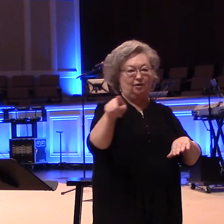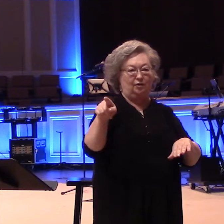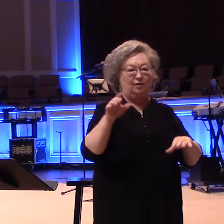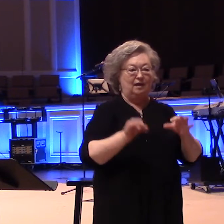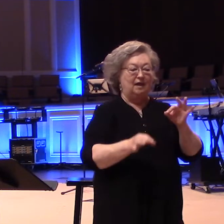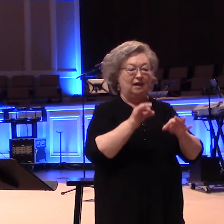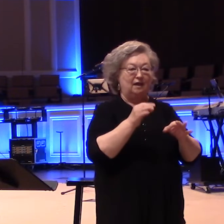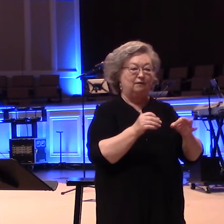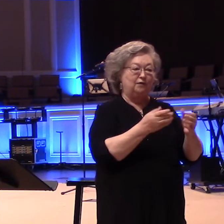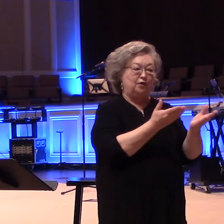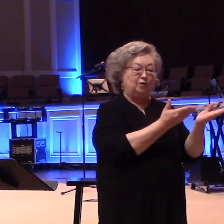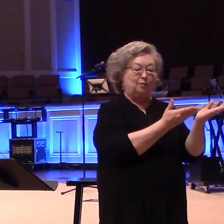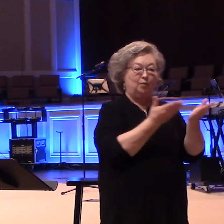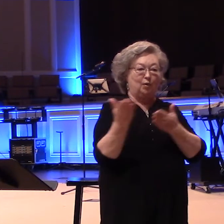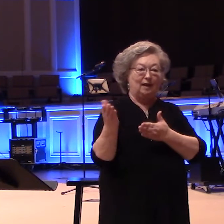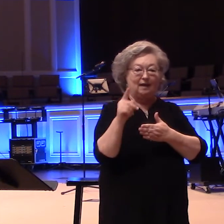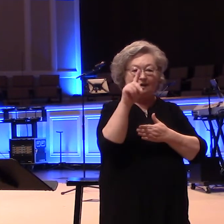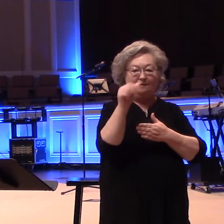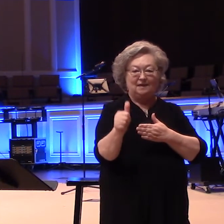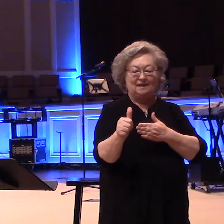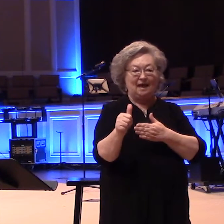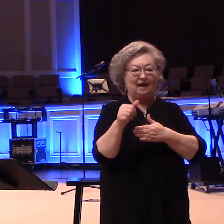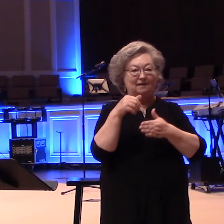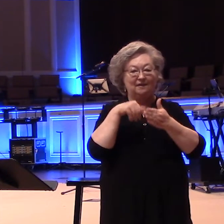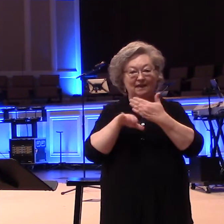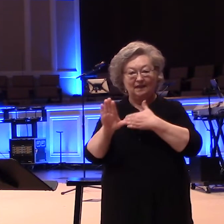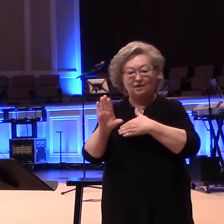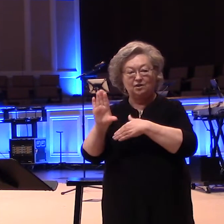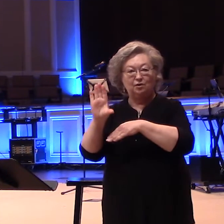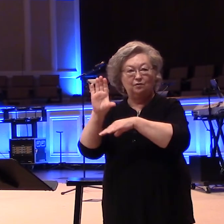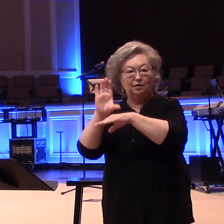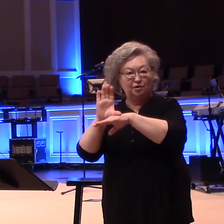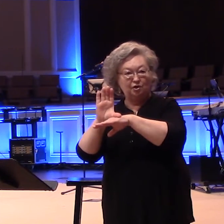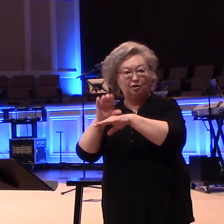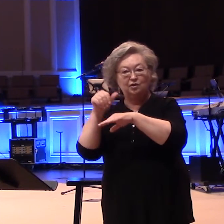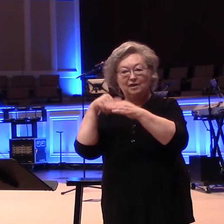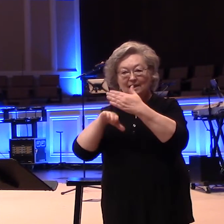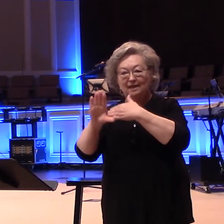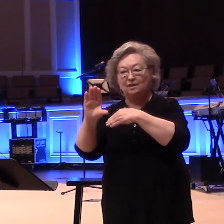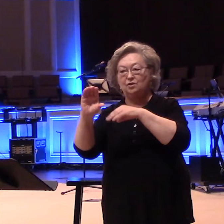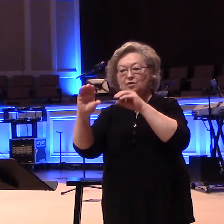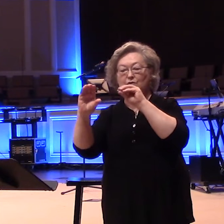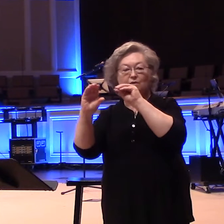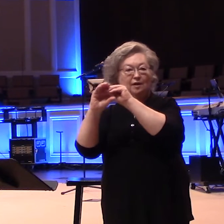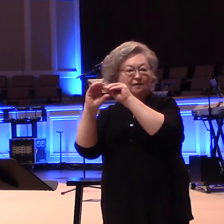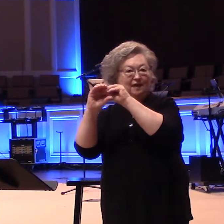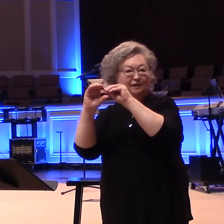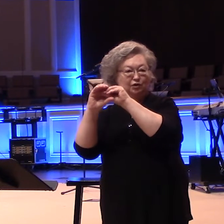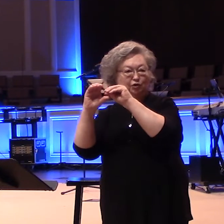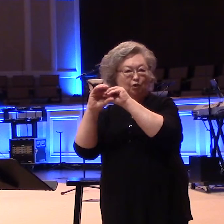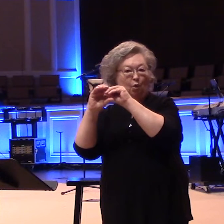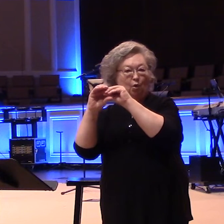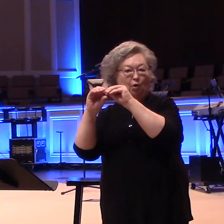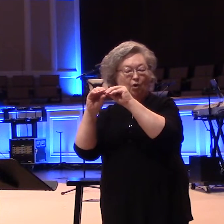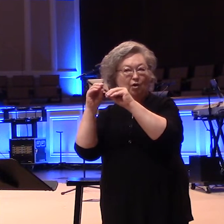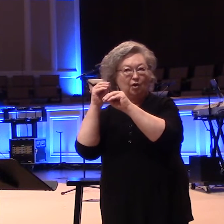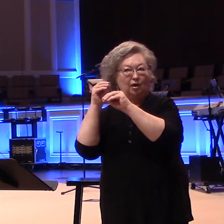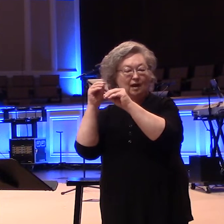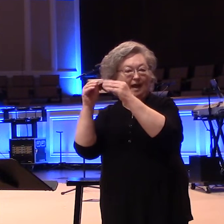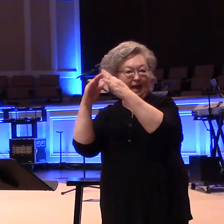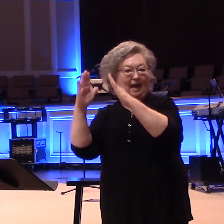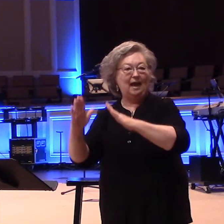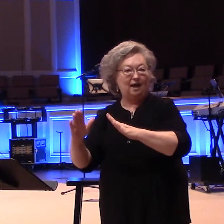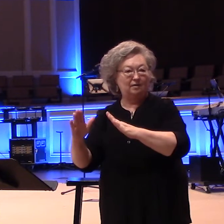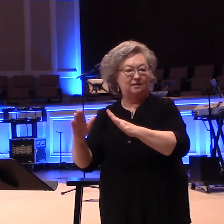The very specific reason that God is giving for people being obedient to the tithe is so that the people of God will have what they need.